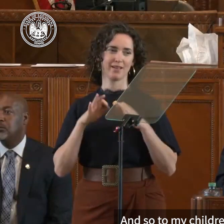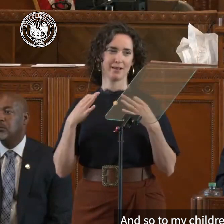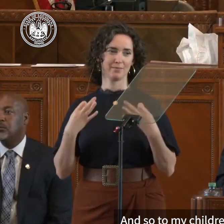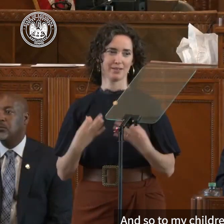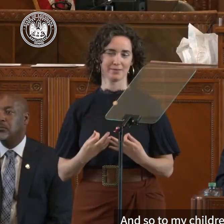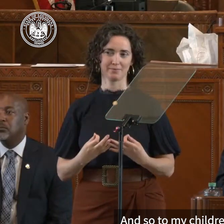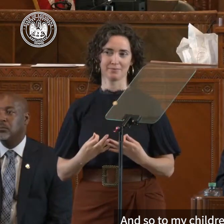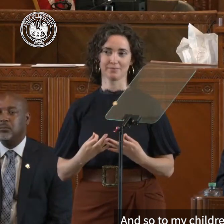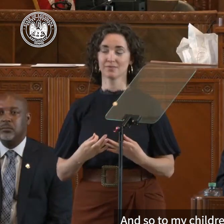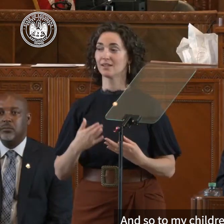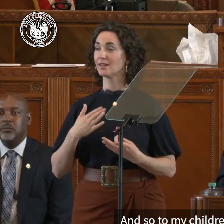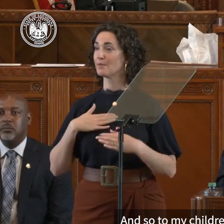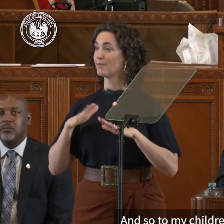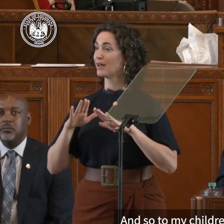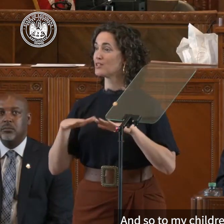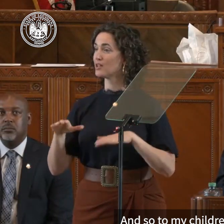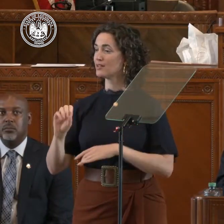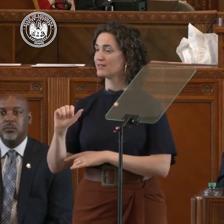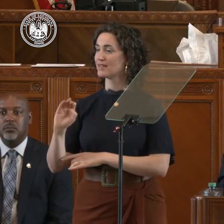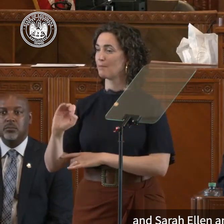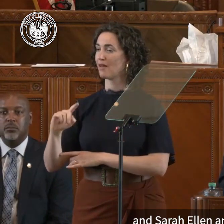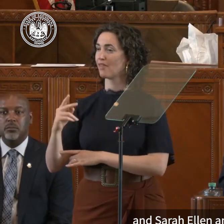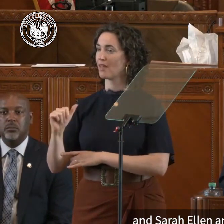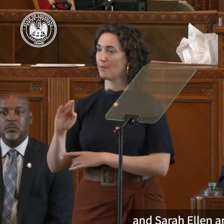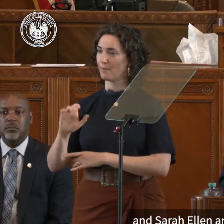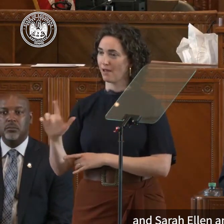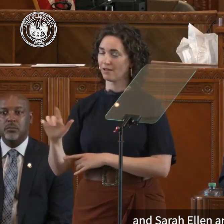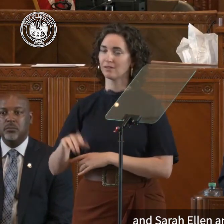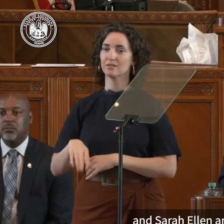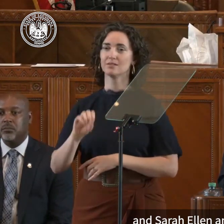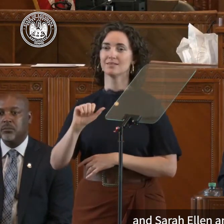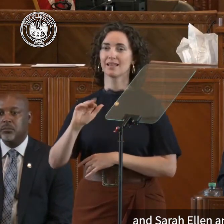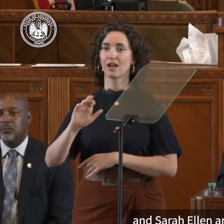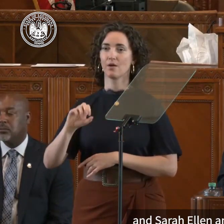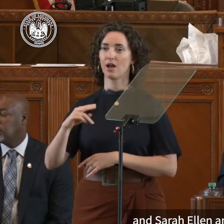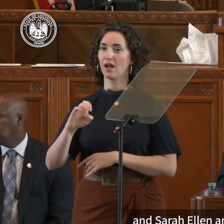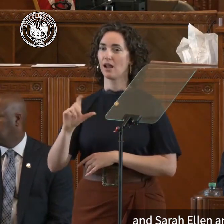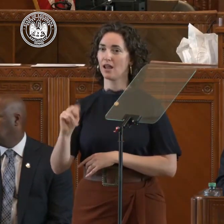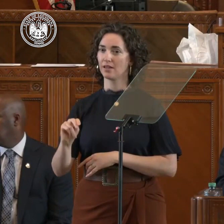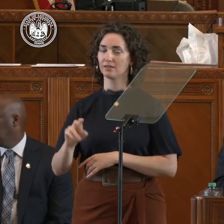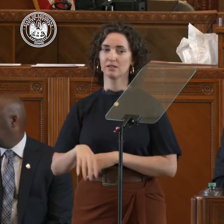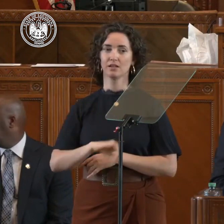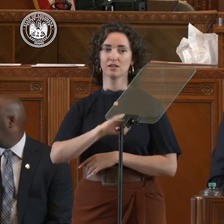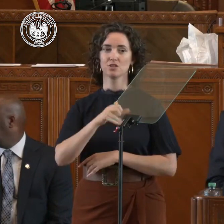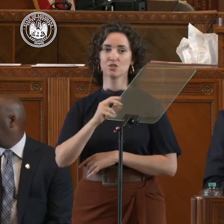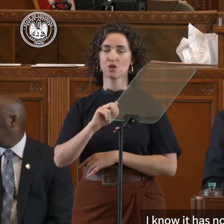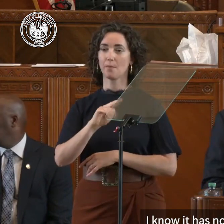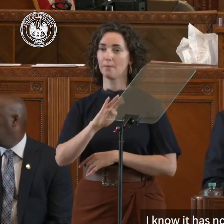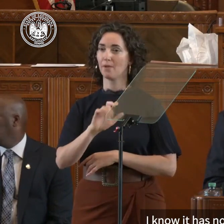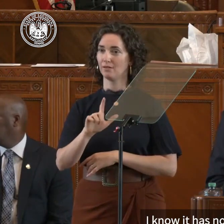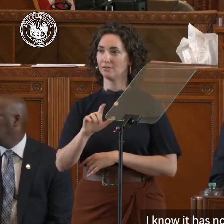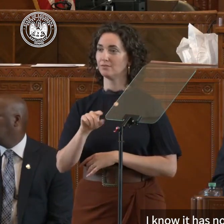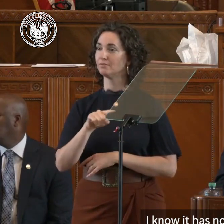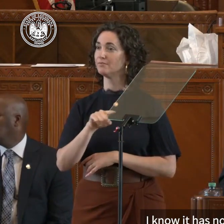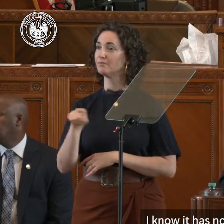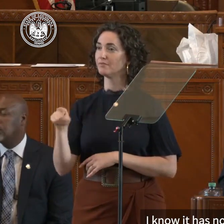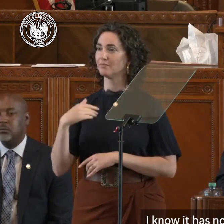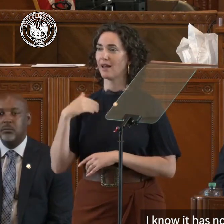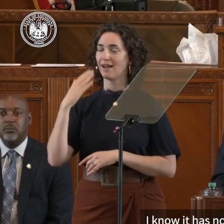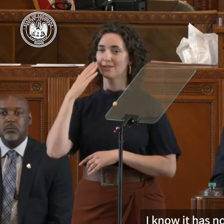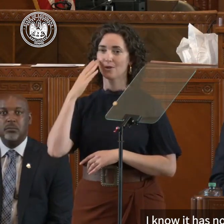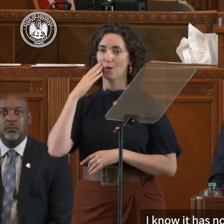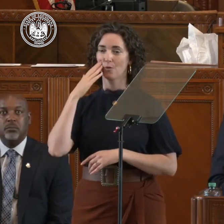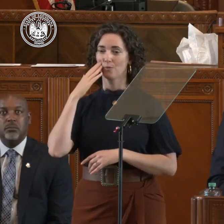so to my children, Samantha Bell and Sarah Ellen and John Miller, I know it has